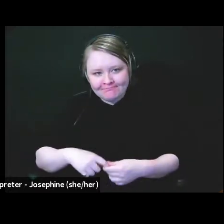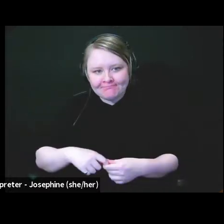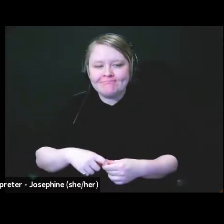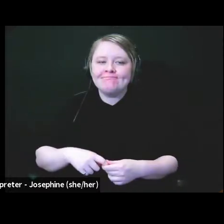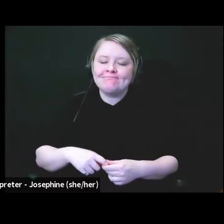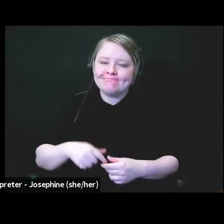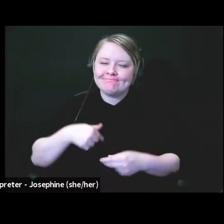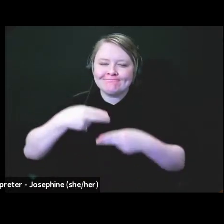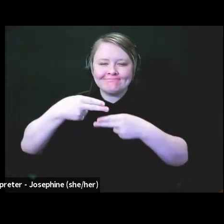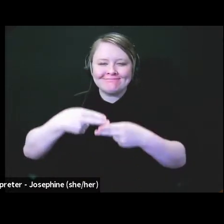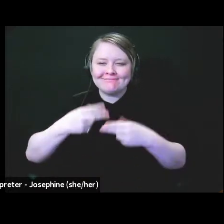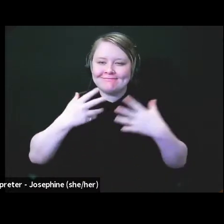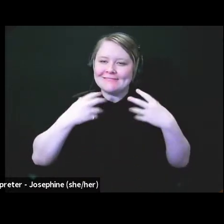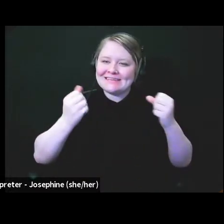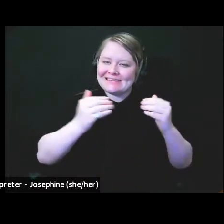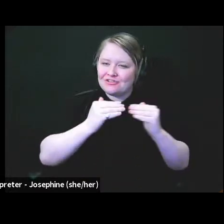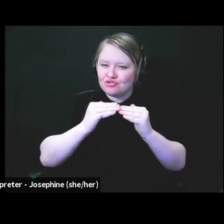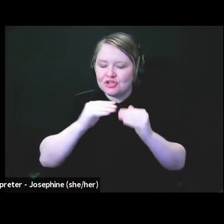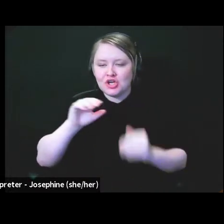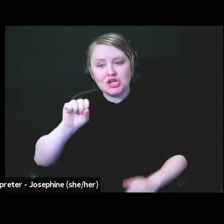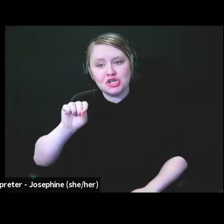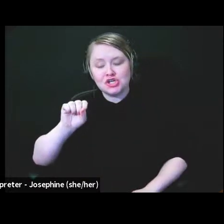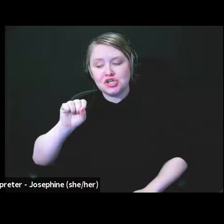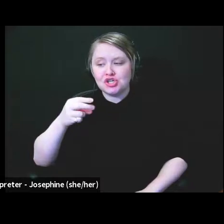So I call that healing justice shenanigans.